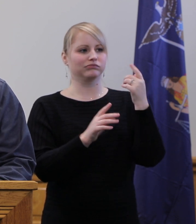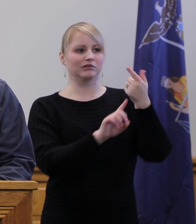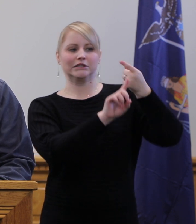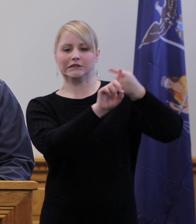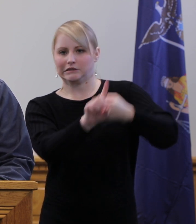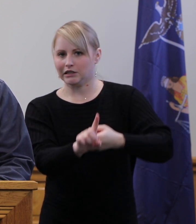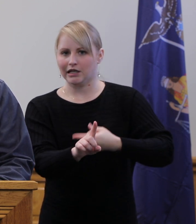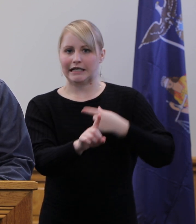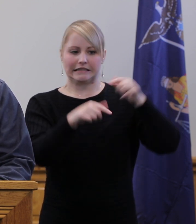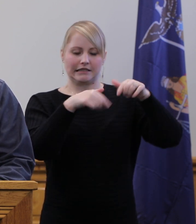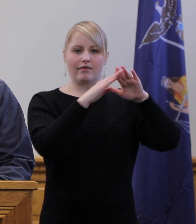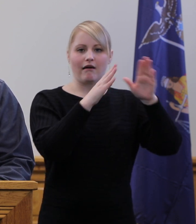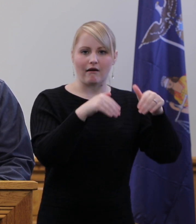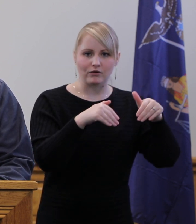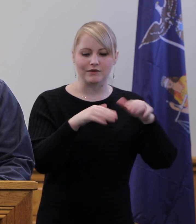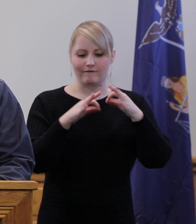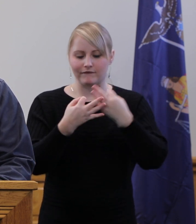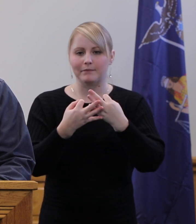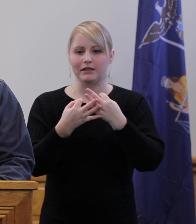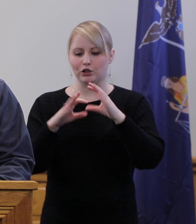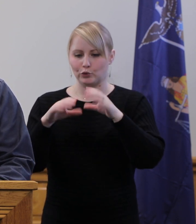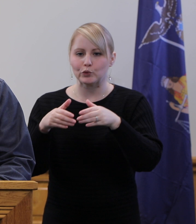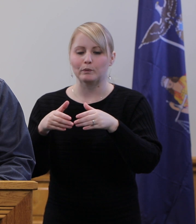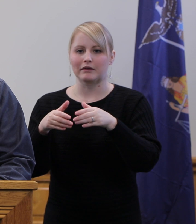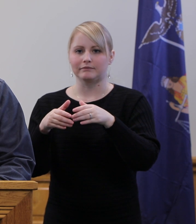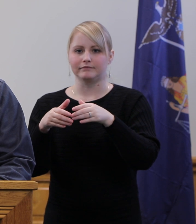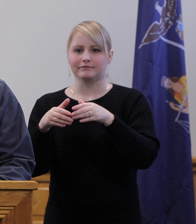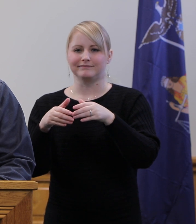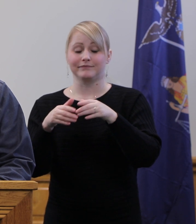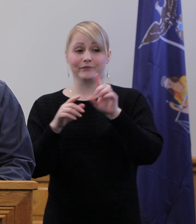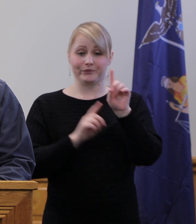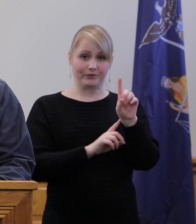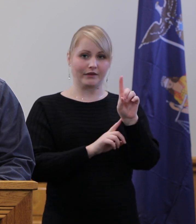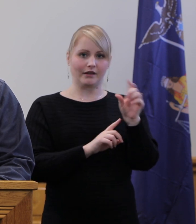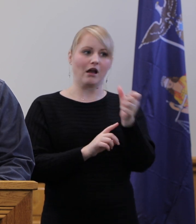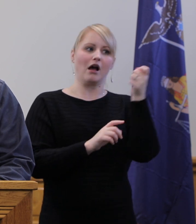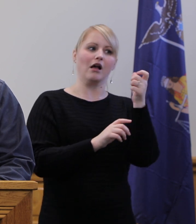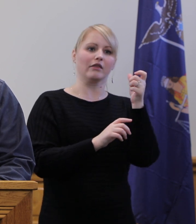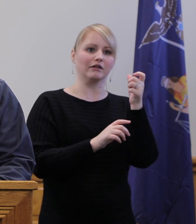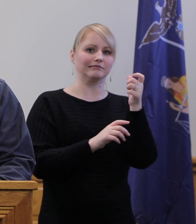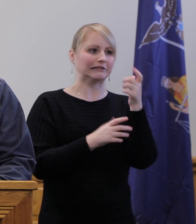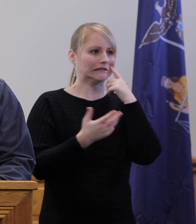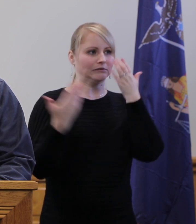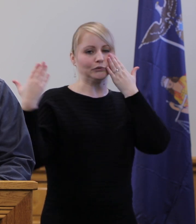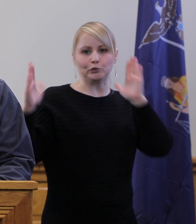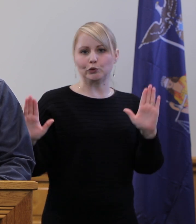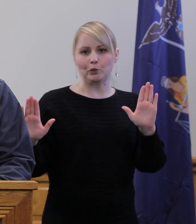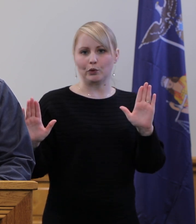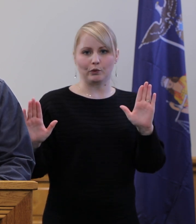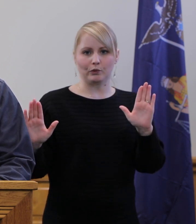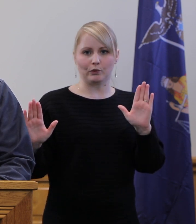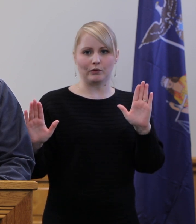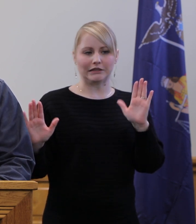have been household, family, and group clusters. However, the source of many other cases remains unknown. This indicates